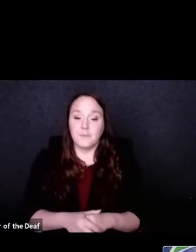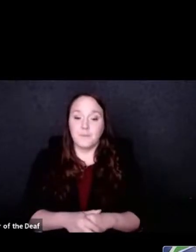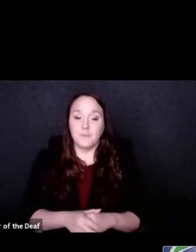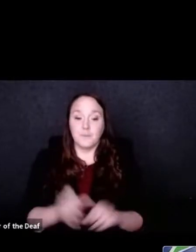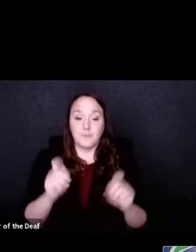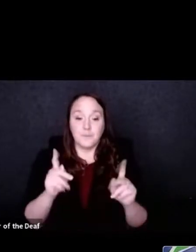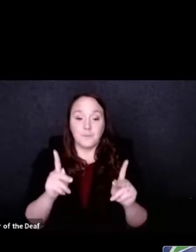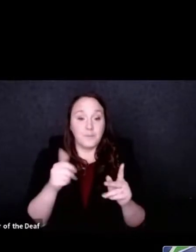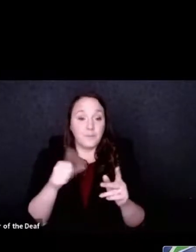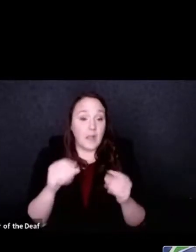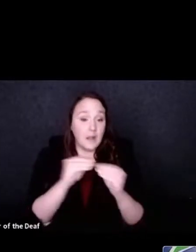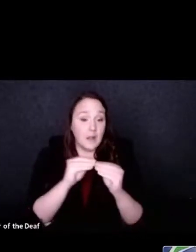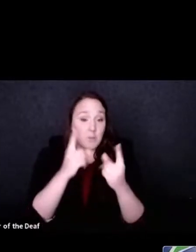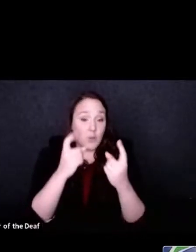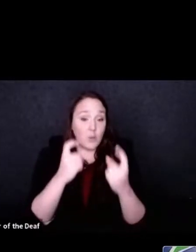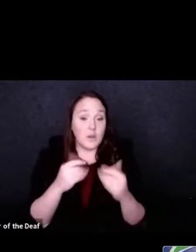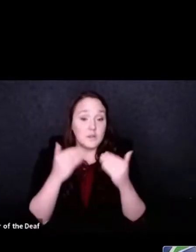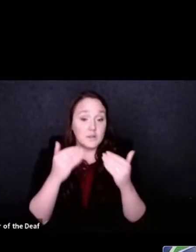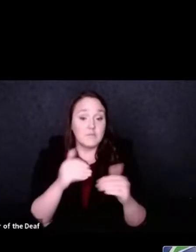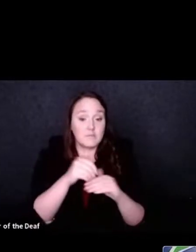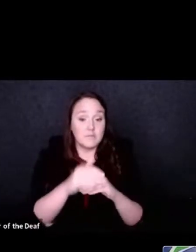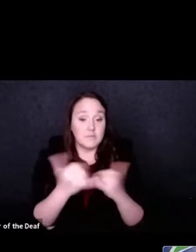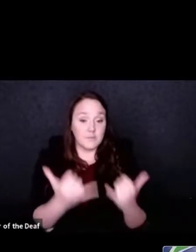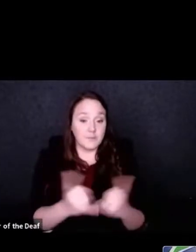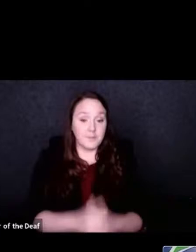Okay, if you have any more questions, please submit them now.